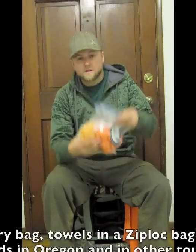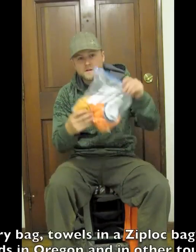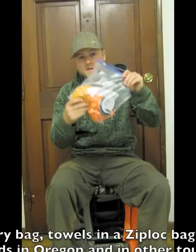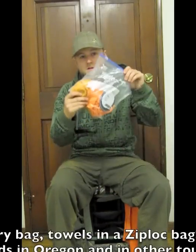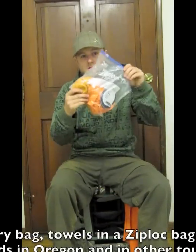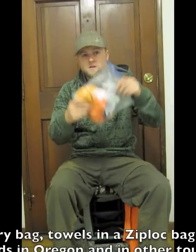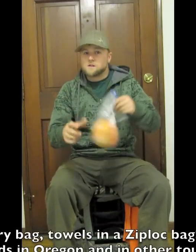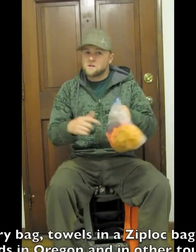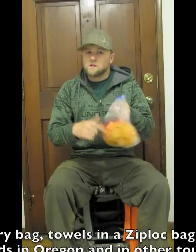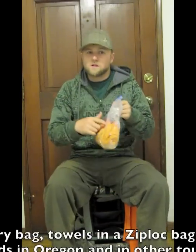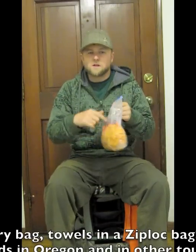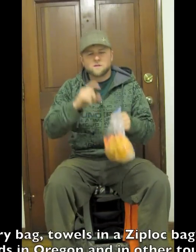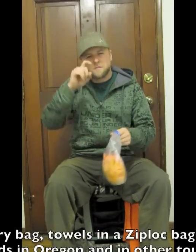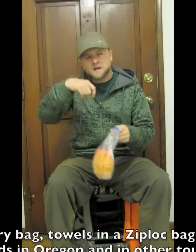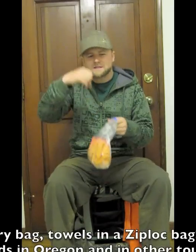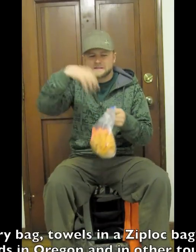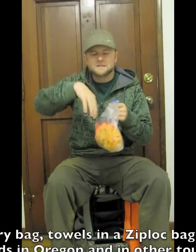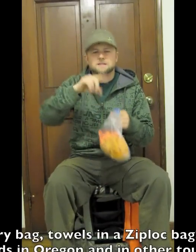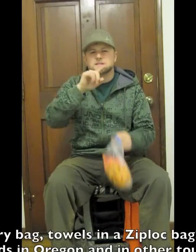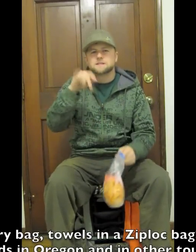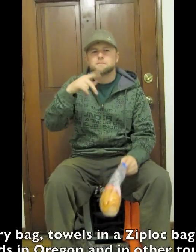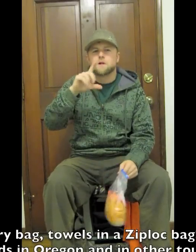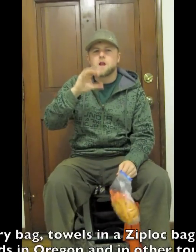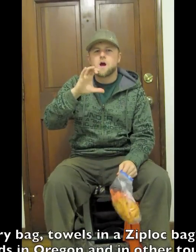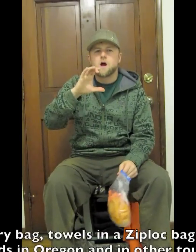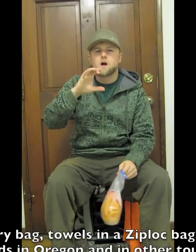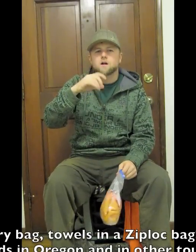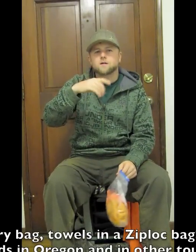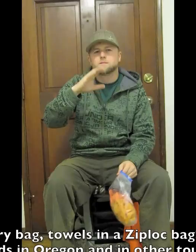me, see of me, see of me.